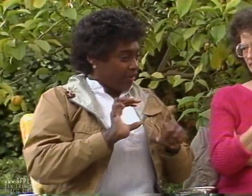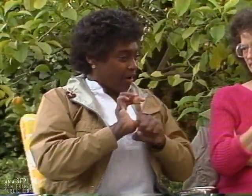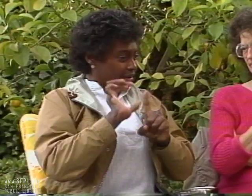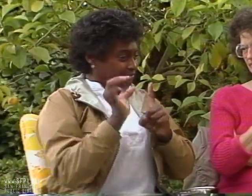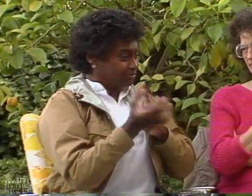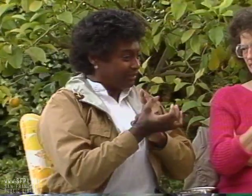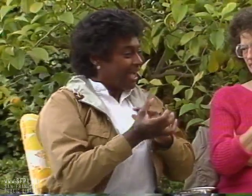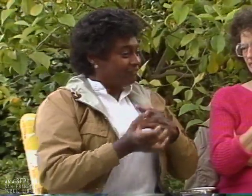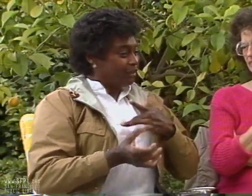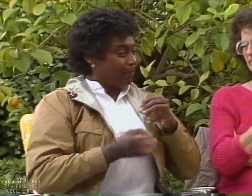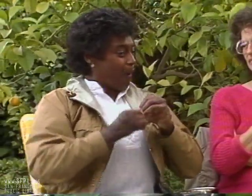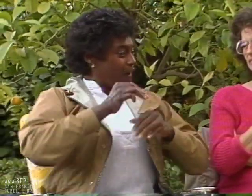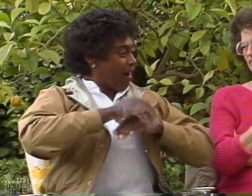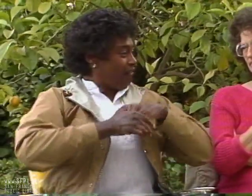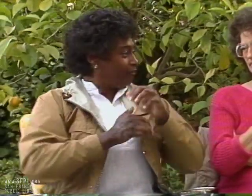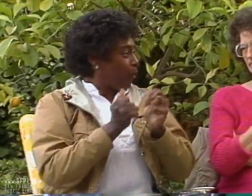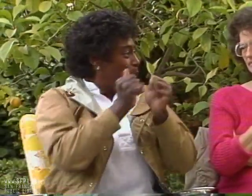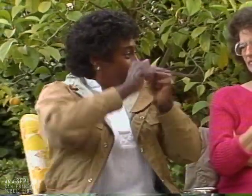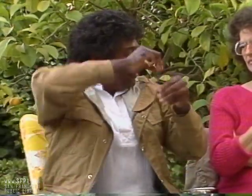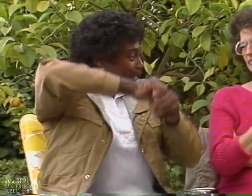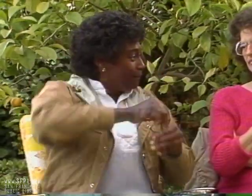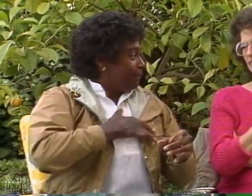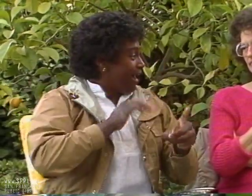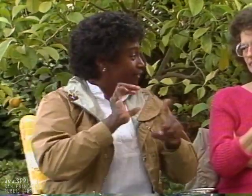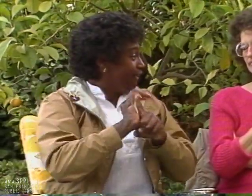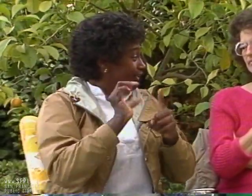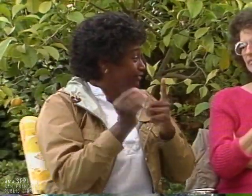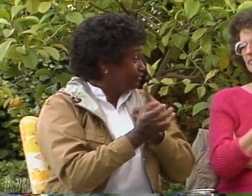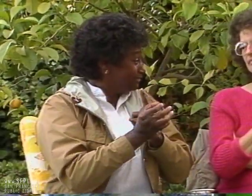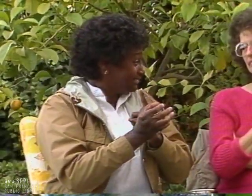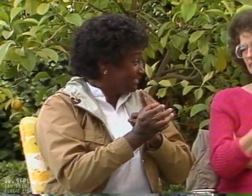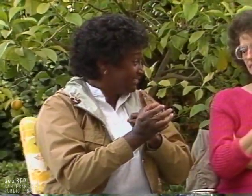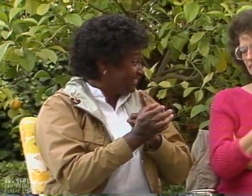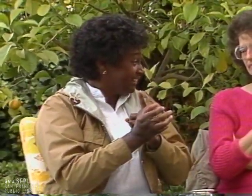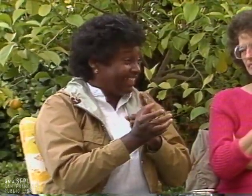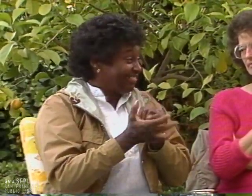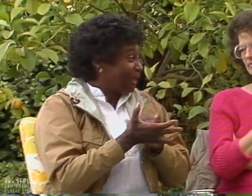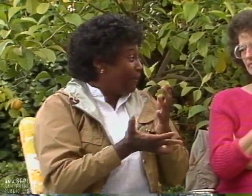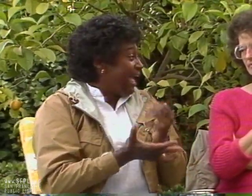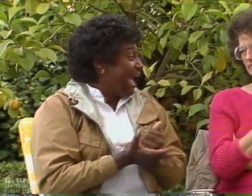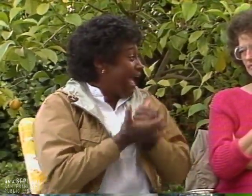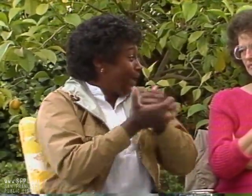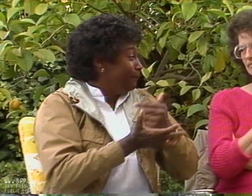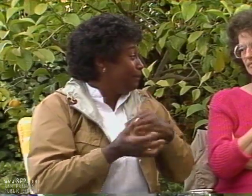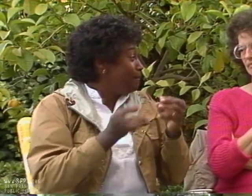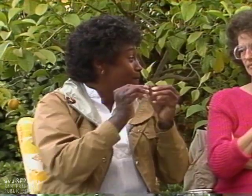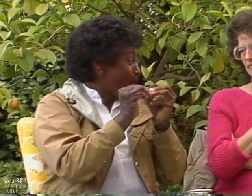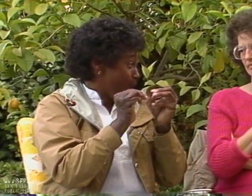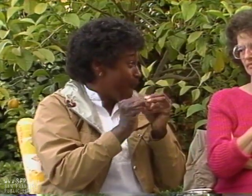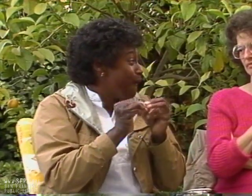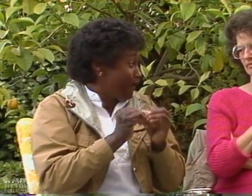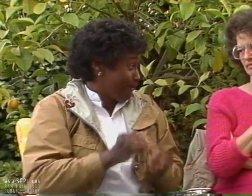culture, and I would feel more comfortable being with women of my own culture. I think I'd get more out of